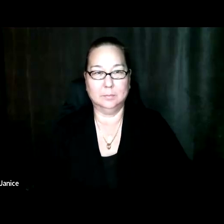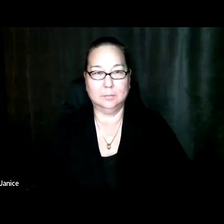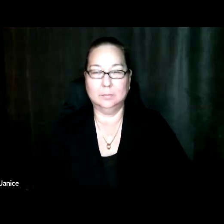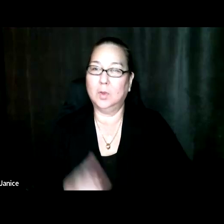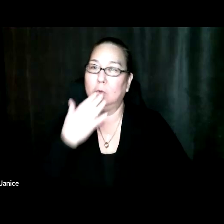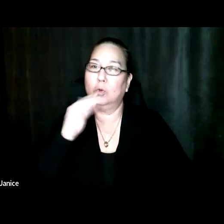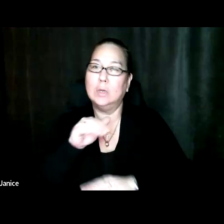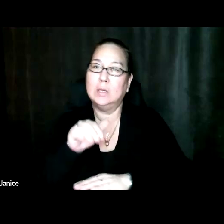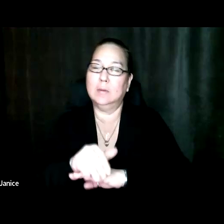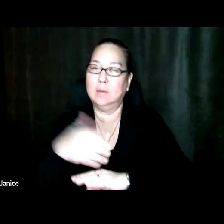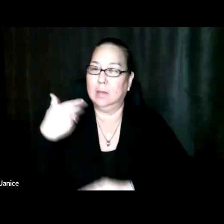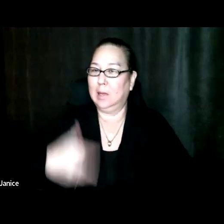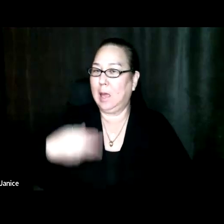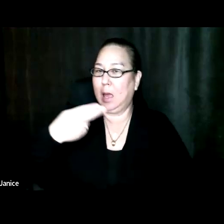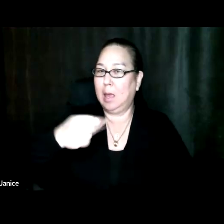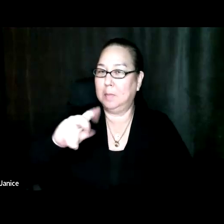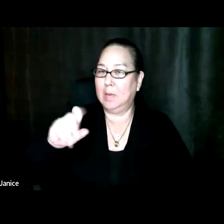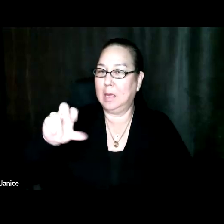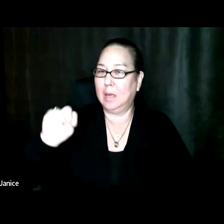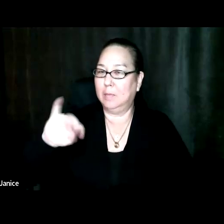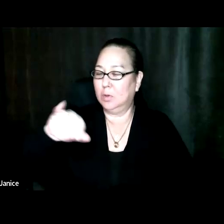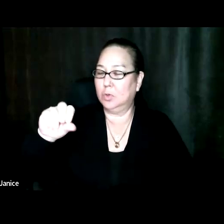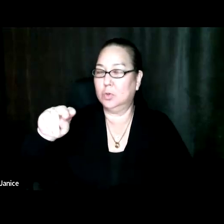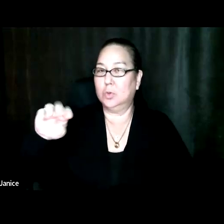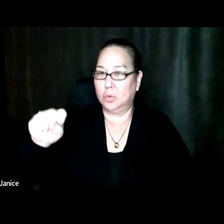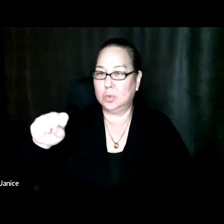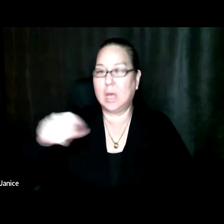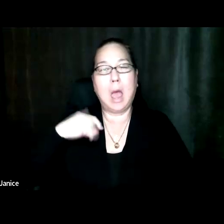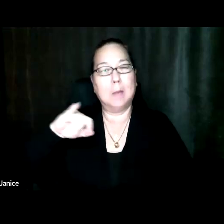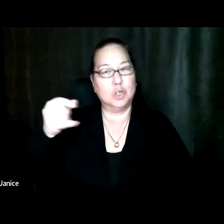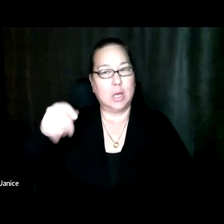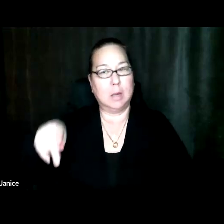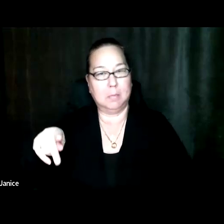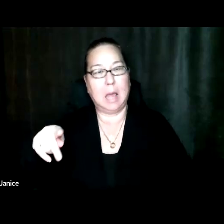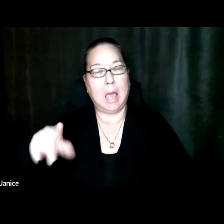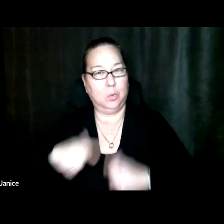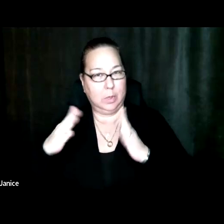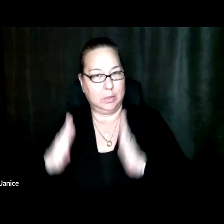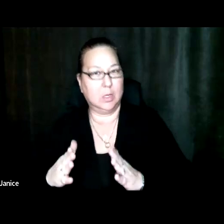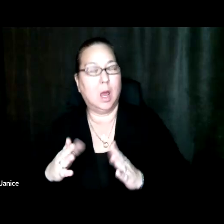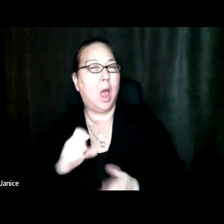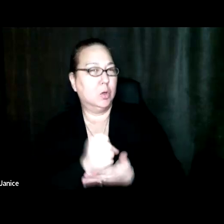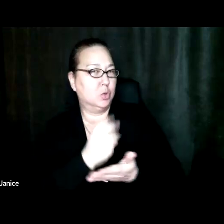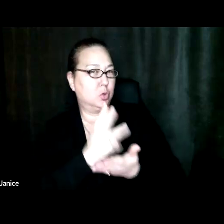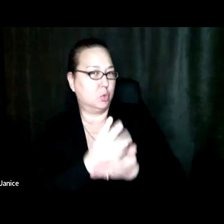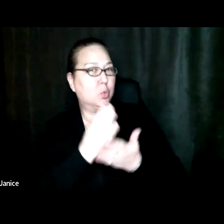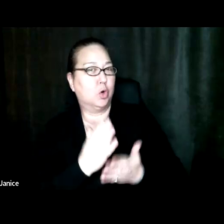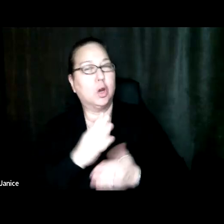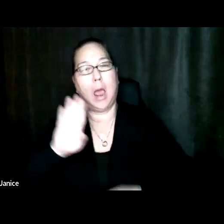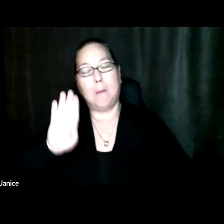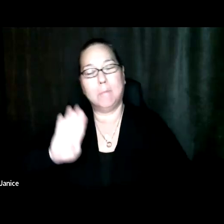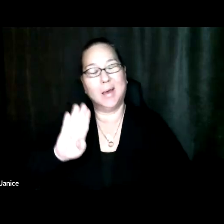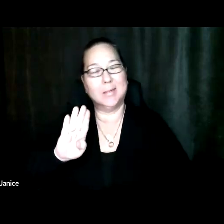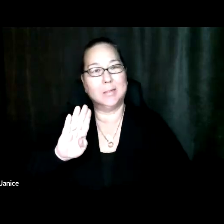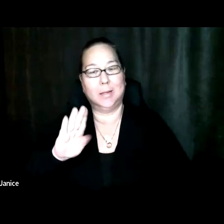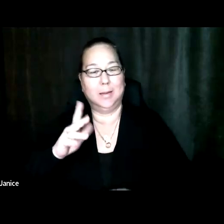Good evening. My name is Haven Jones, and I am a Jamaica Plain resident and a school social worker at Boston Latin Academy.